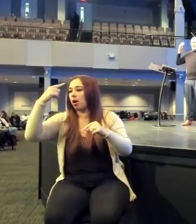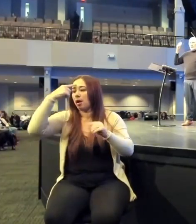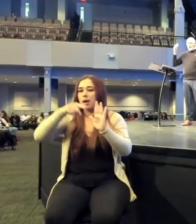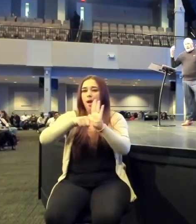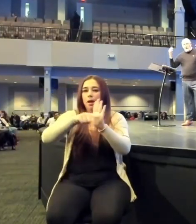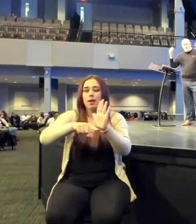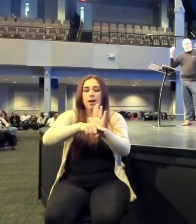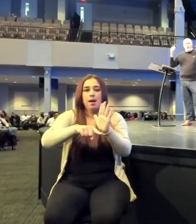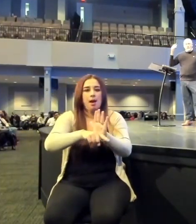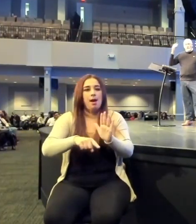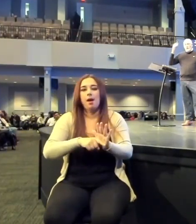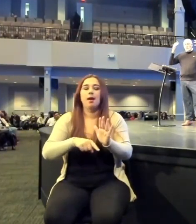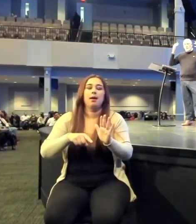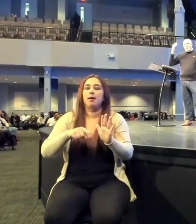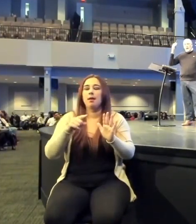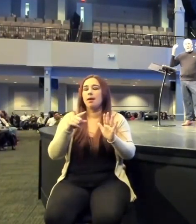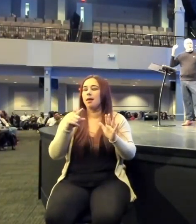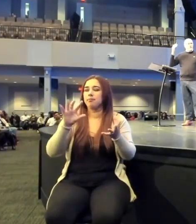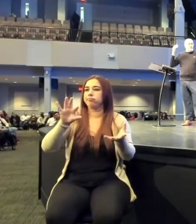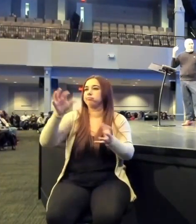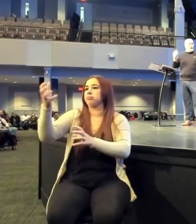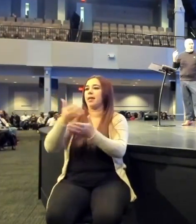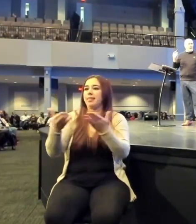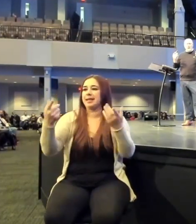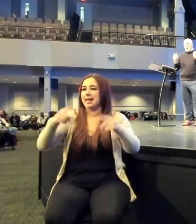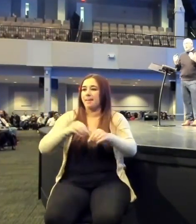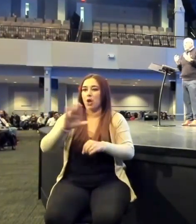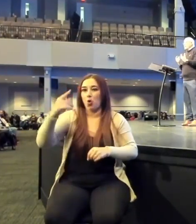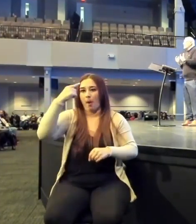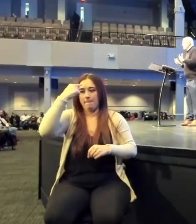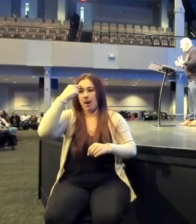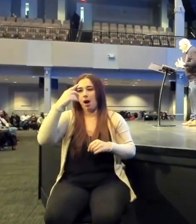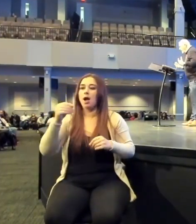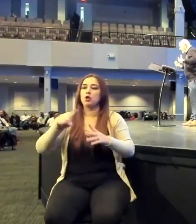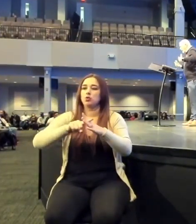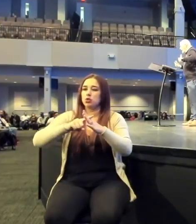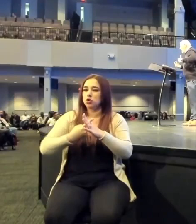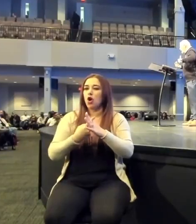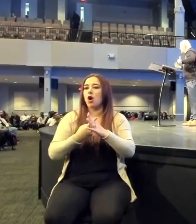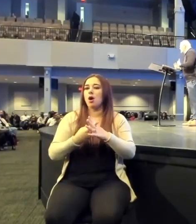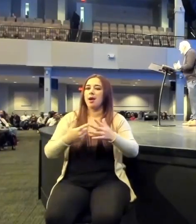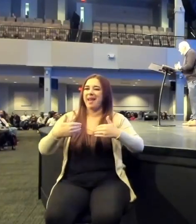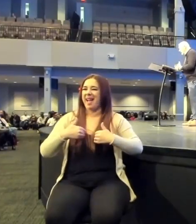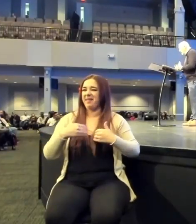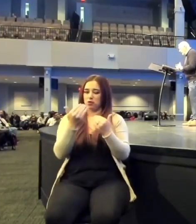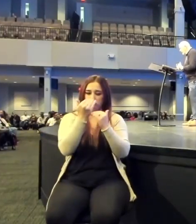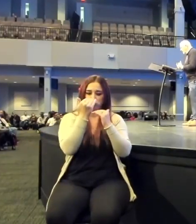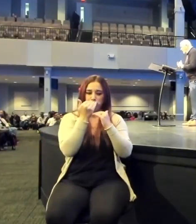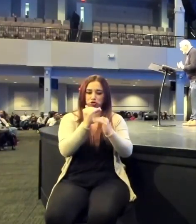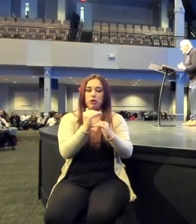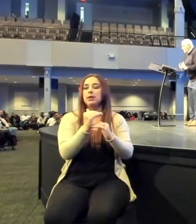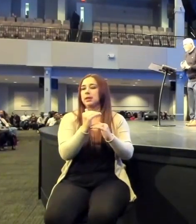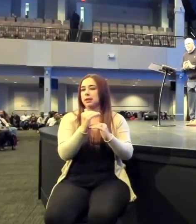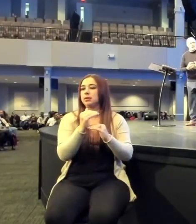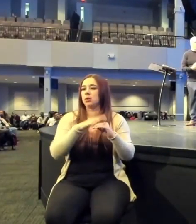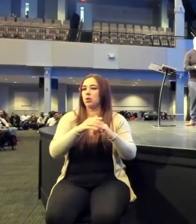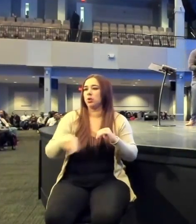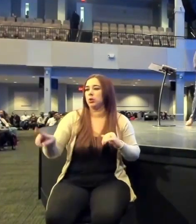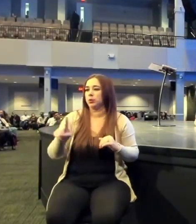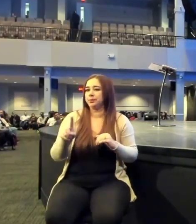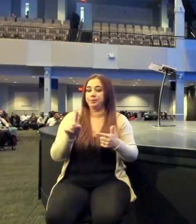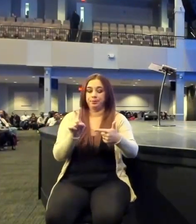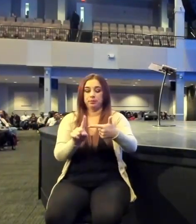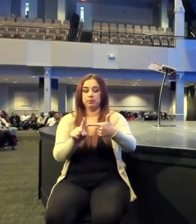if catastrophic things begin to happen in your mind, and it begins to have a restricting effect upon you.